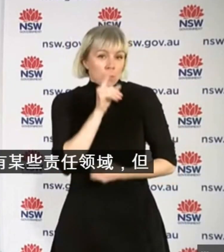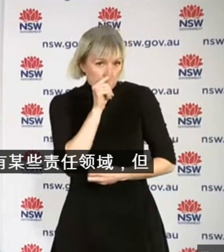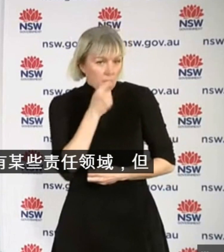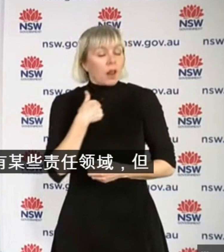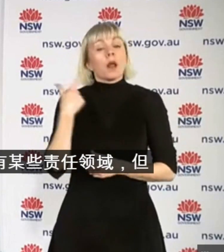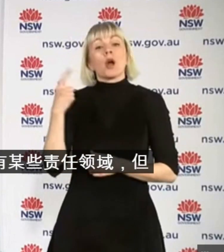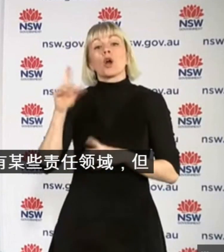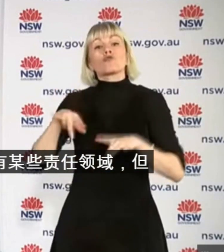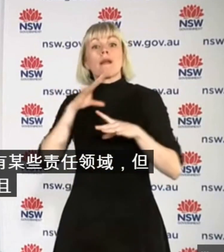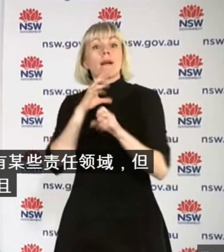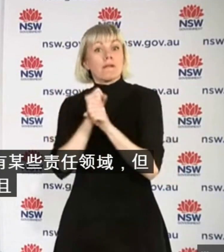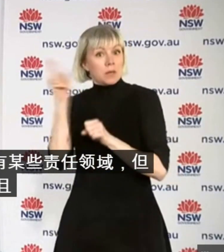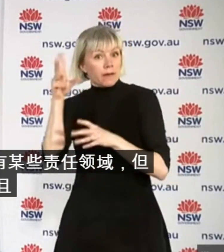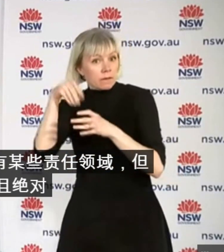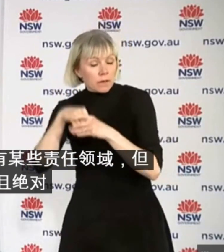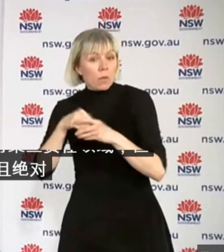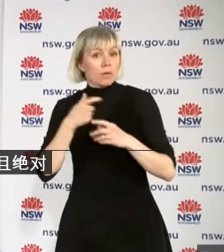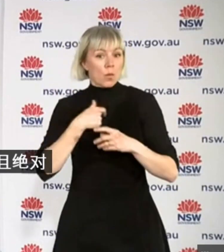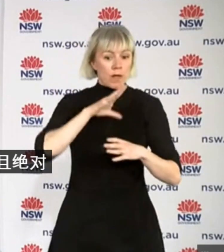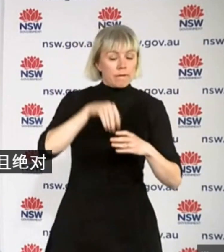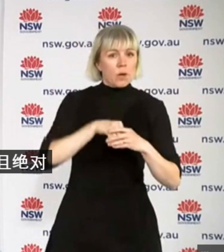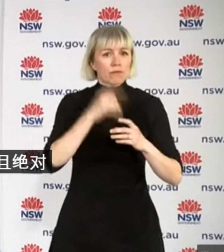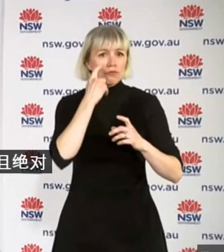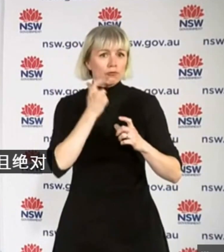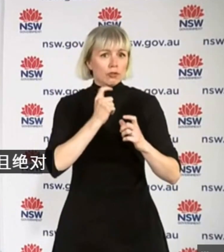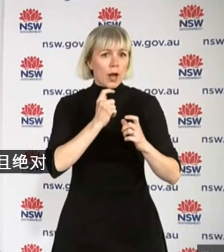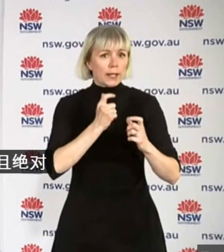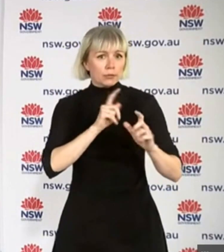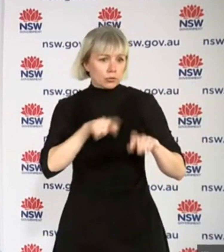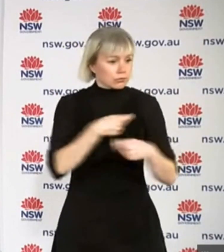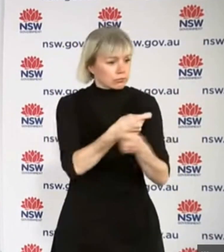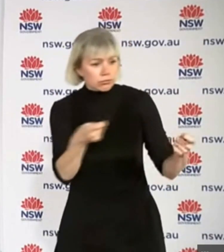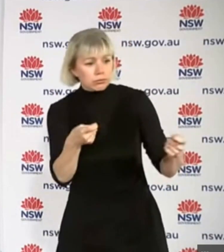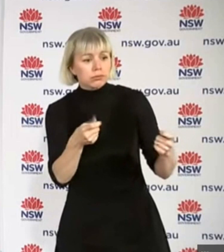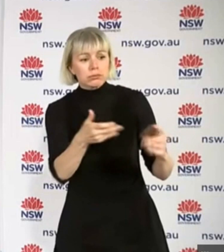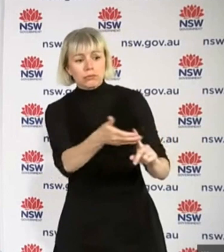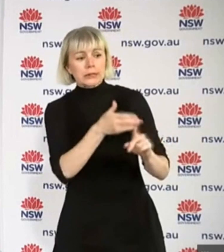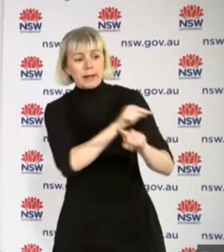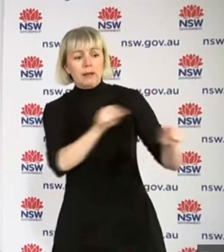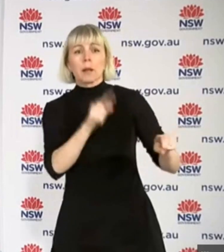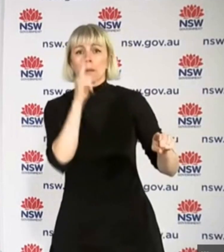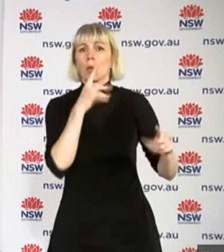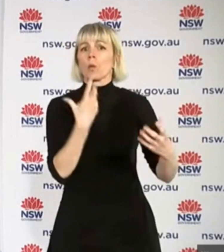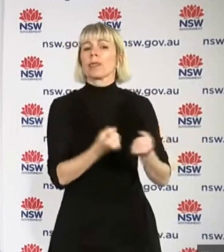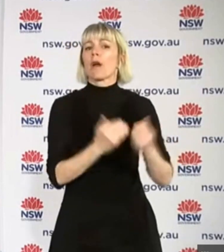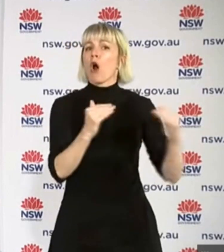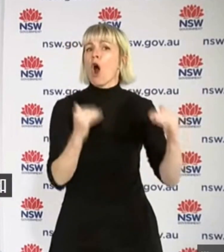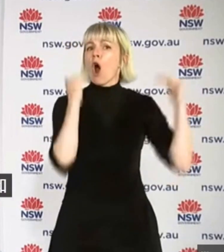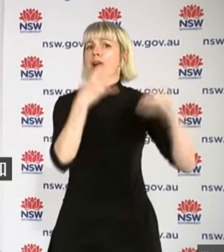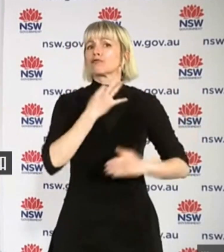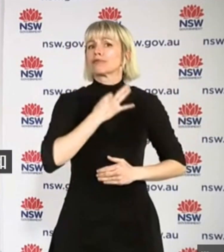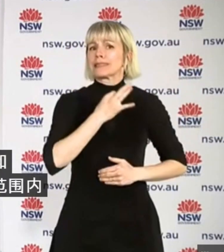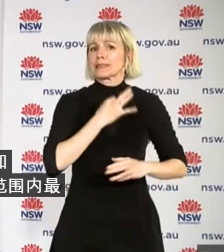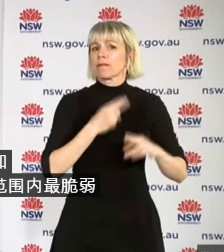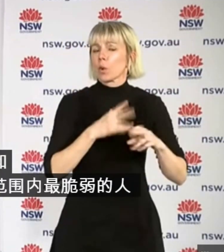in and absolutely done everything we can to protect those that are most vulnerable within our jurisdiction and within the